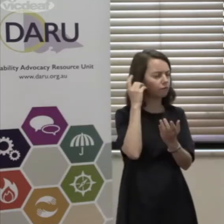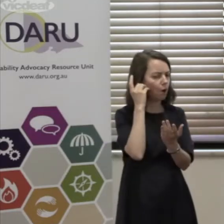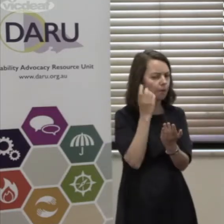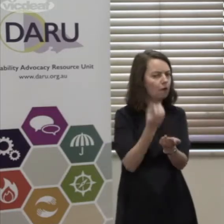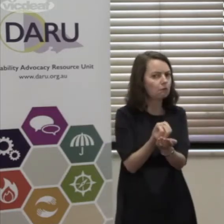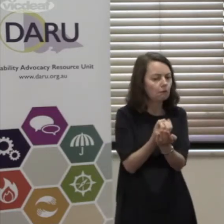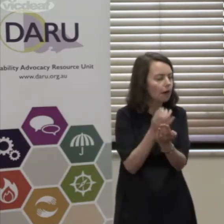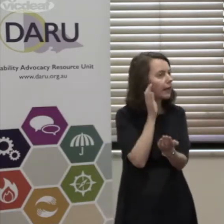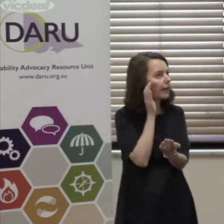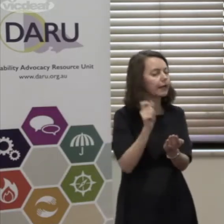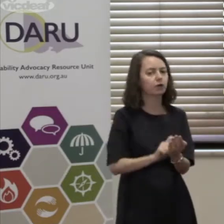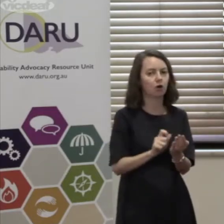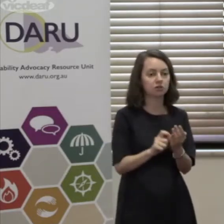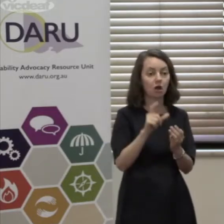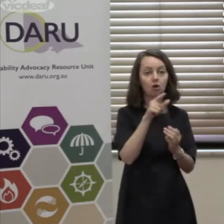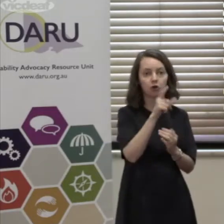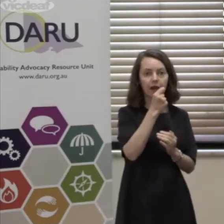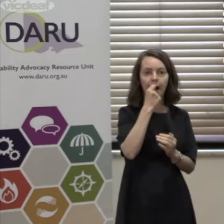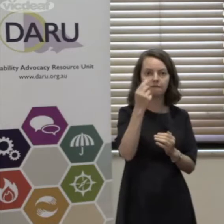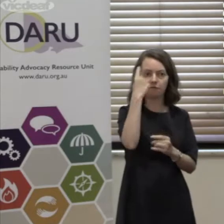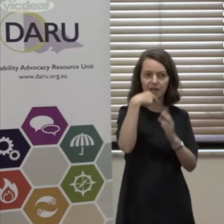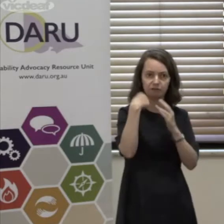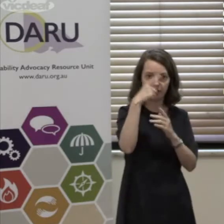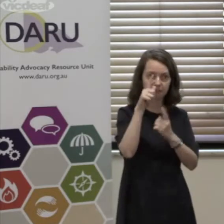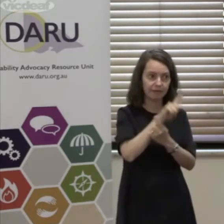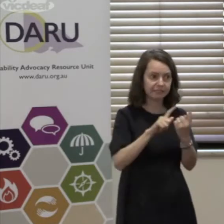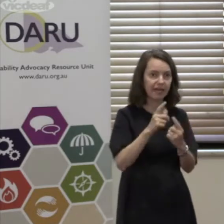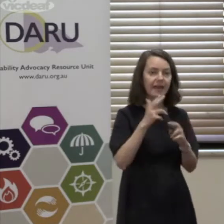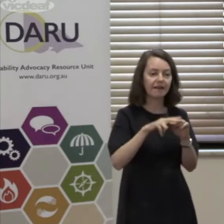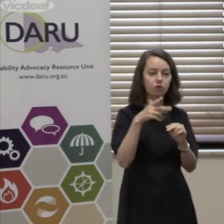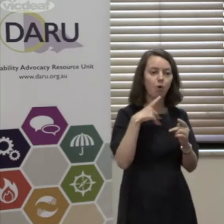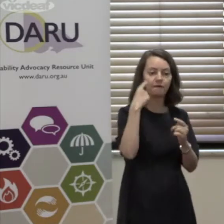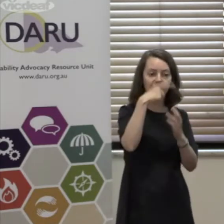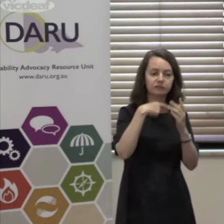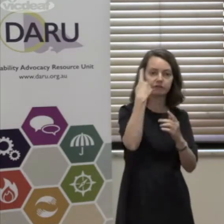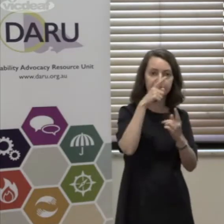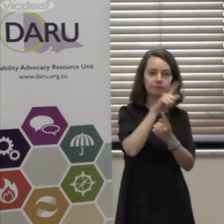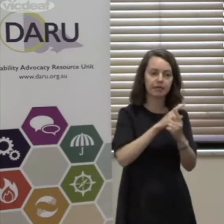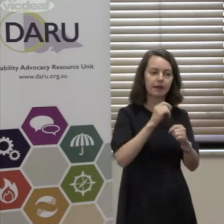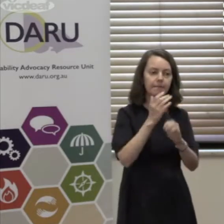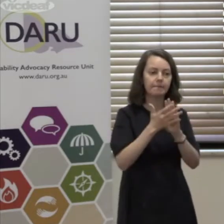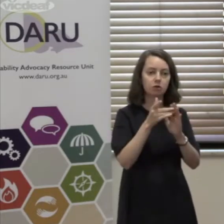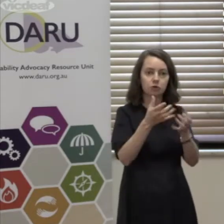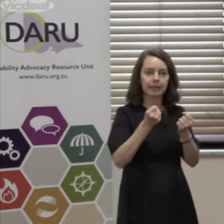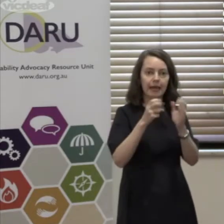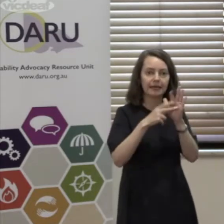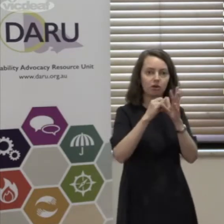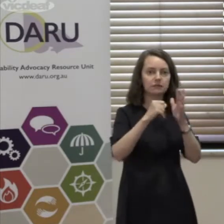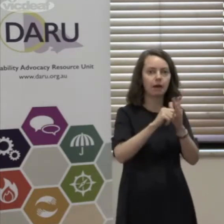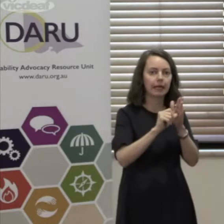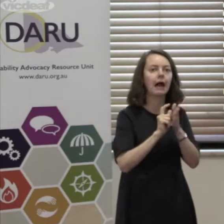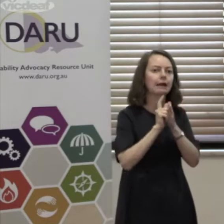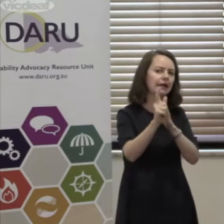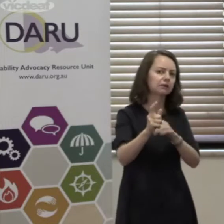for a face-to-face meeting, although understanding if you have a face-to-face meeting, then getting your plan might take a little bit longer.